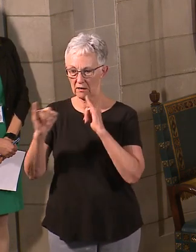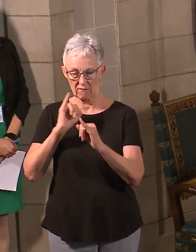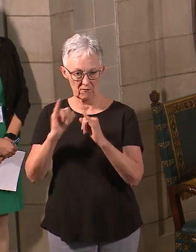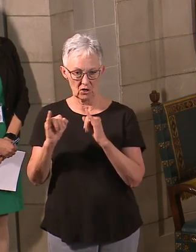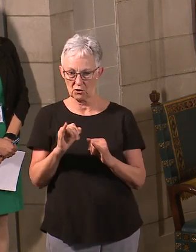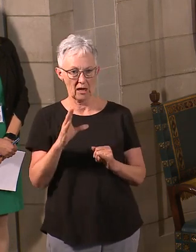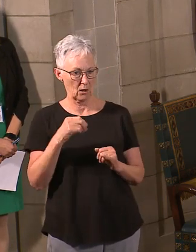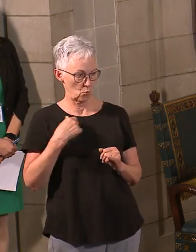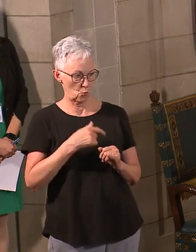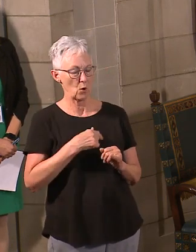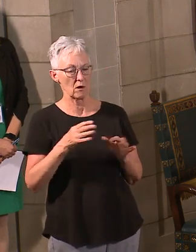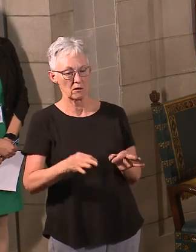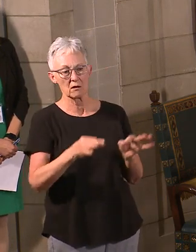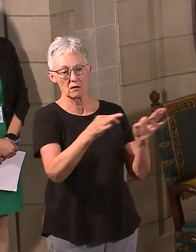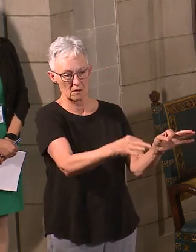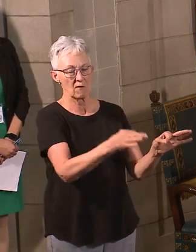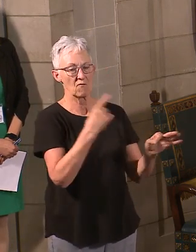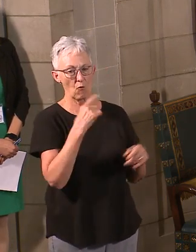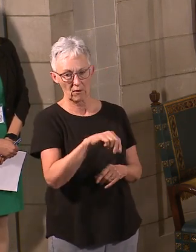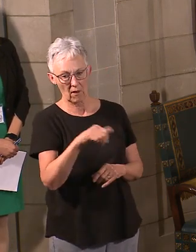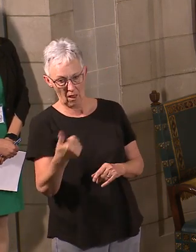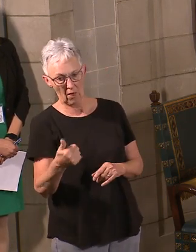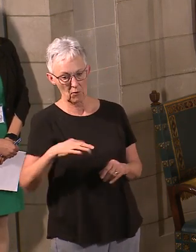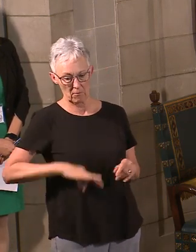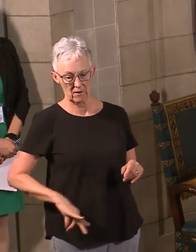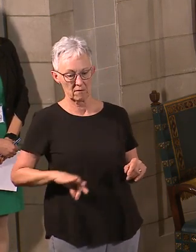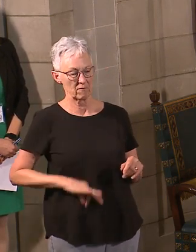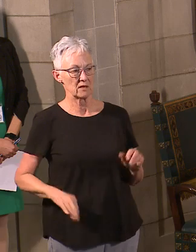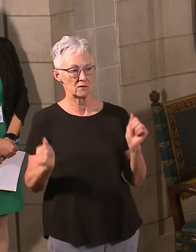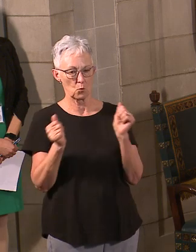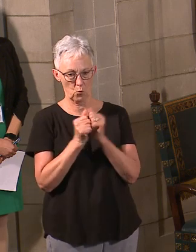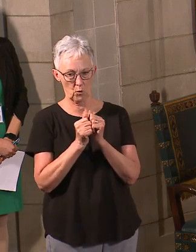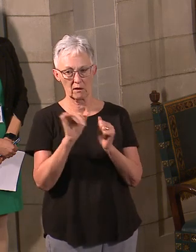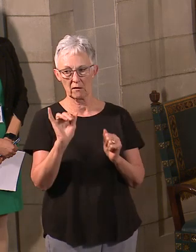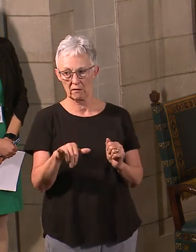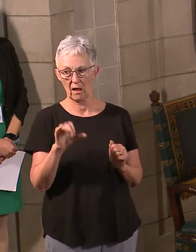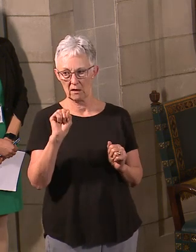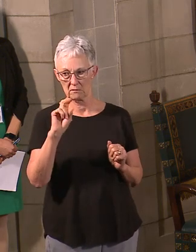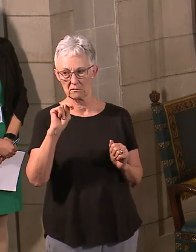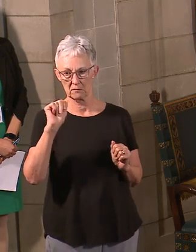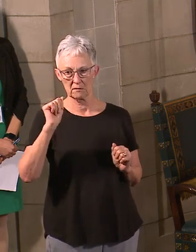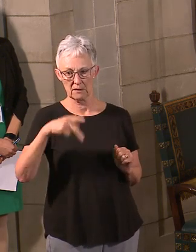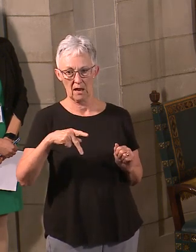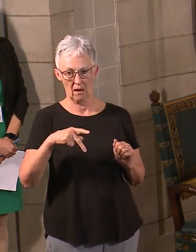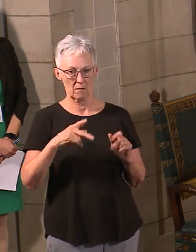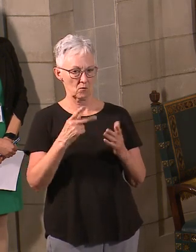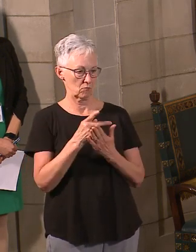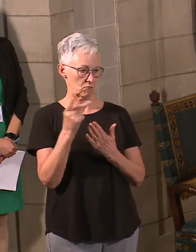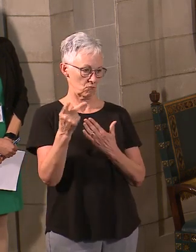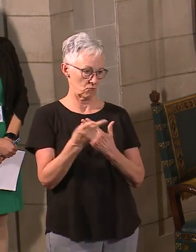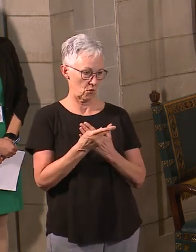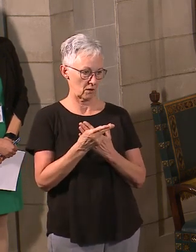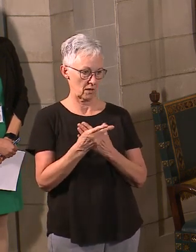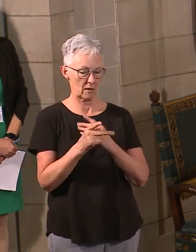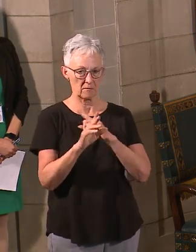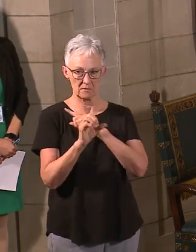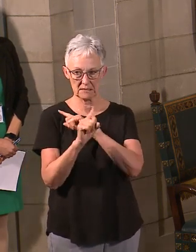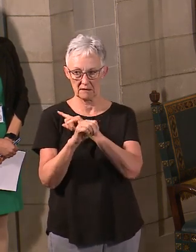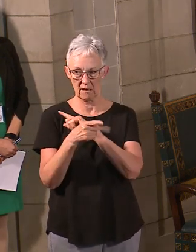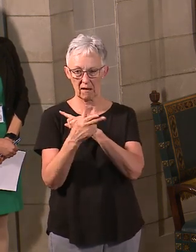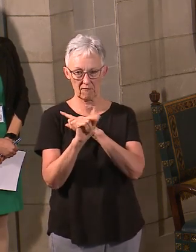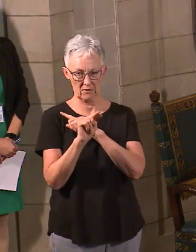and so forth for other benefits that go along with that SNAP program, and Stephanie Beasley is going to go into more detail about that aspect of as well. So again,